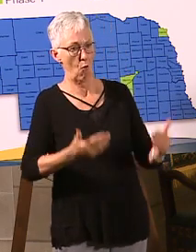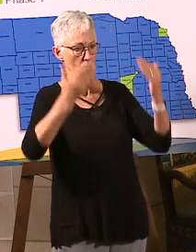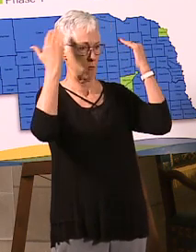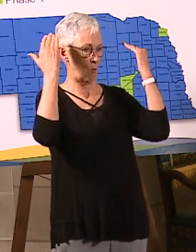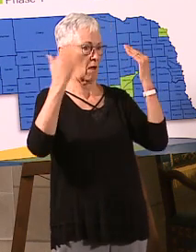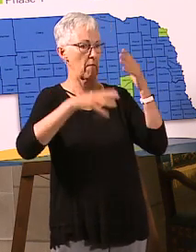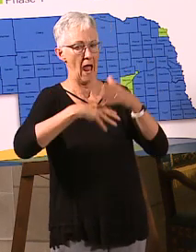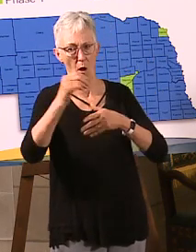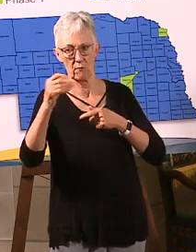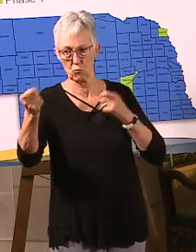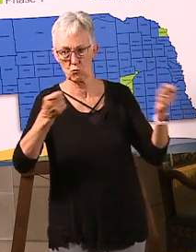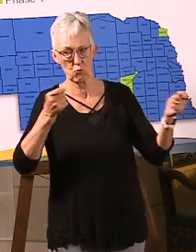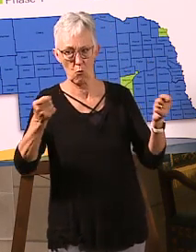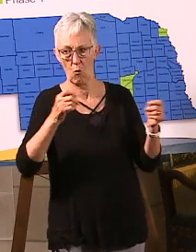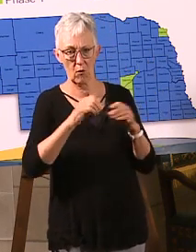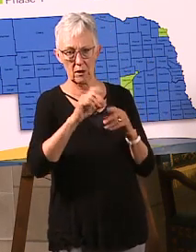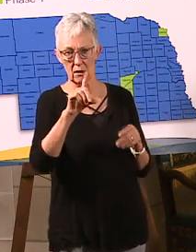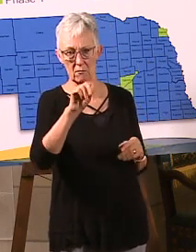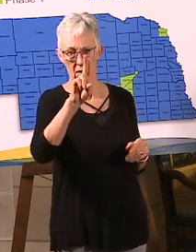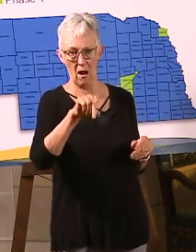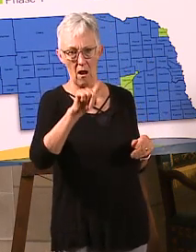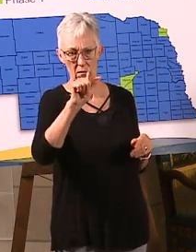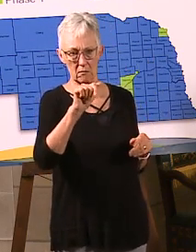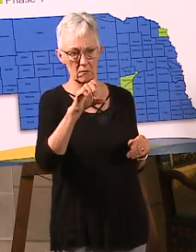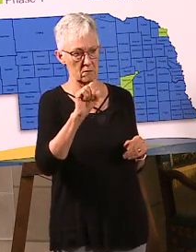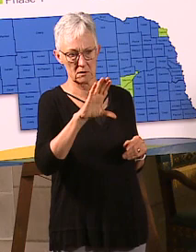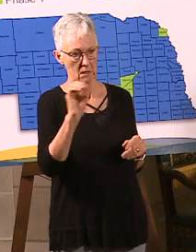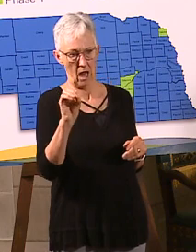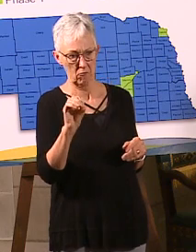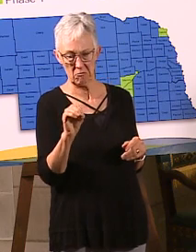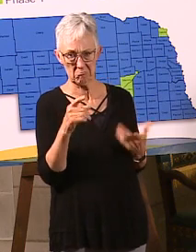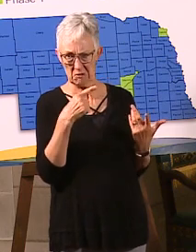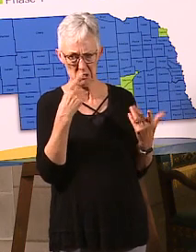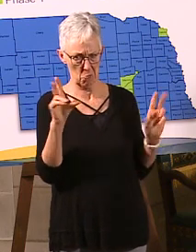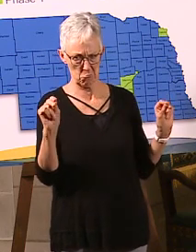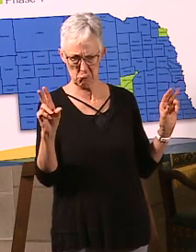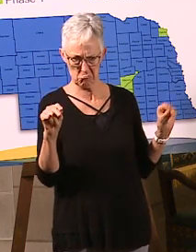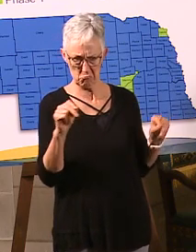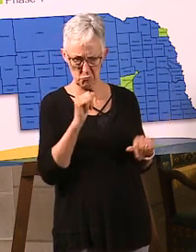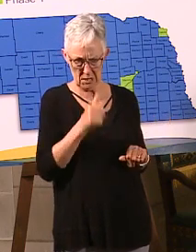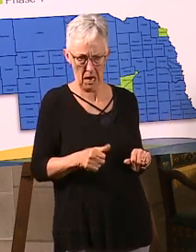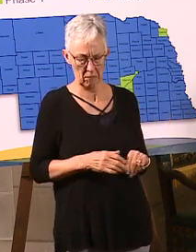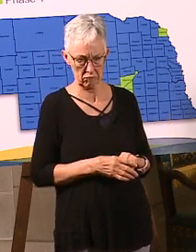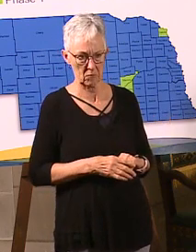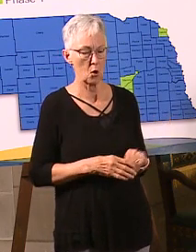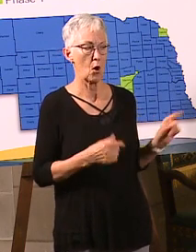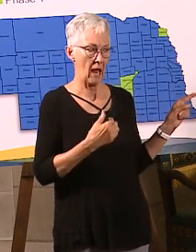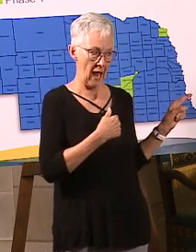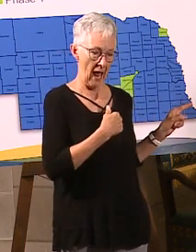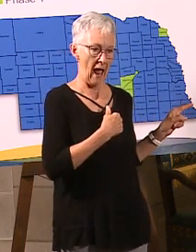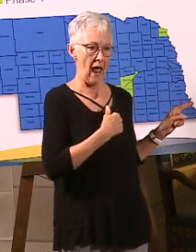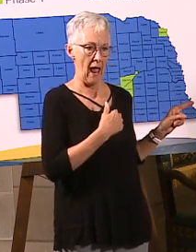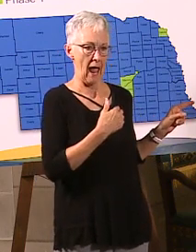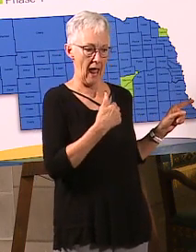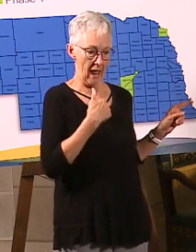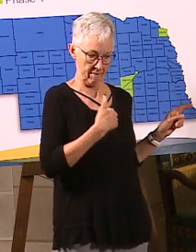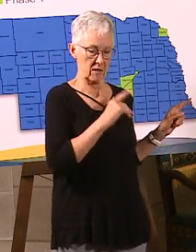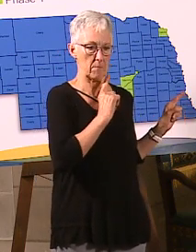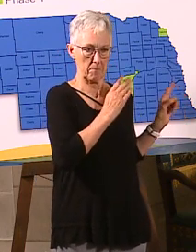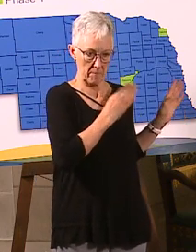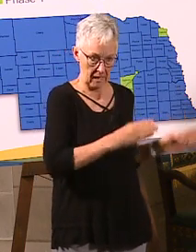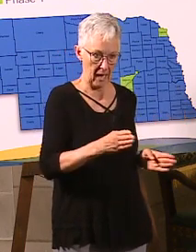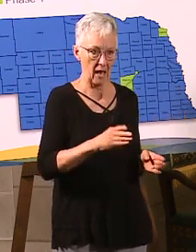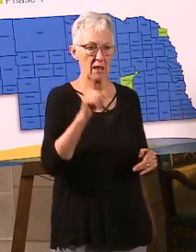are. So, and like the governor says, there are plans in place if we do need ICU nurses. They're actually using some of the critical, or